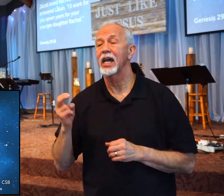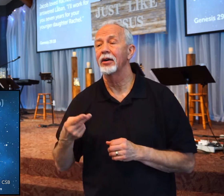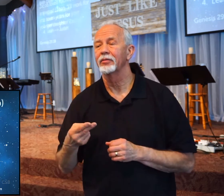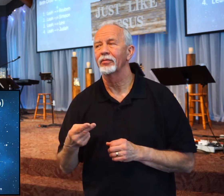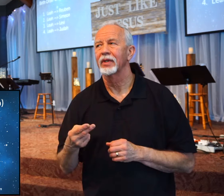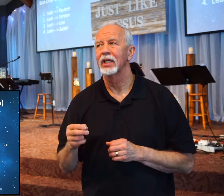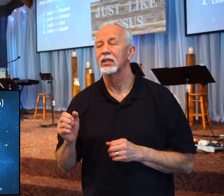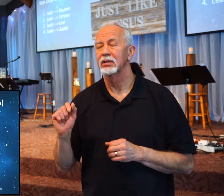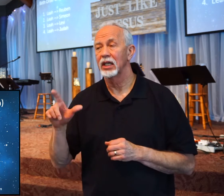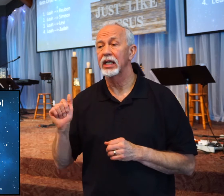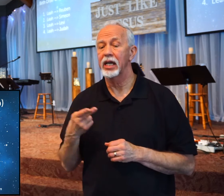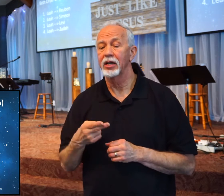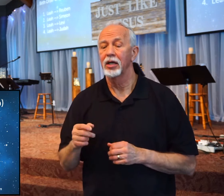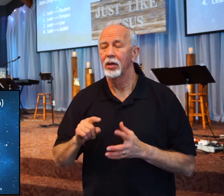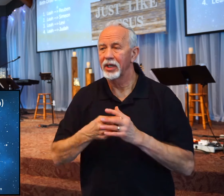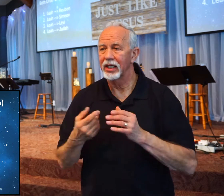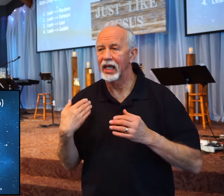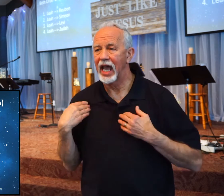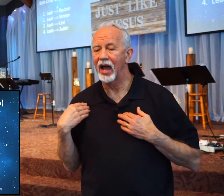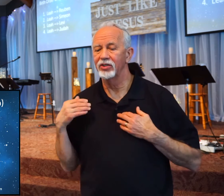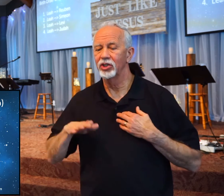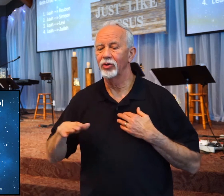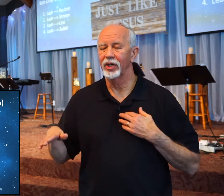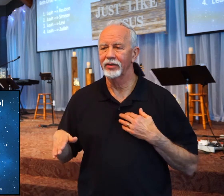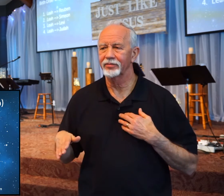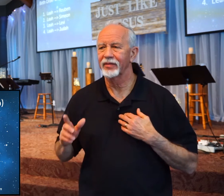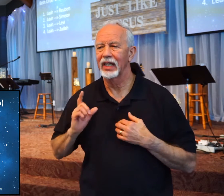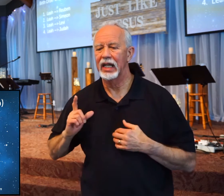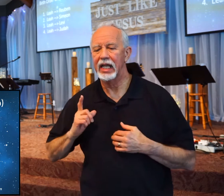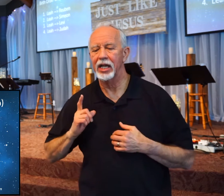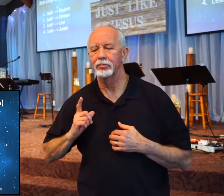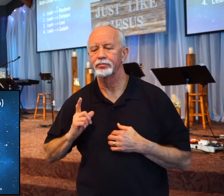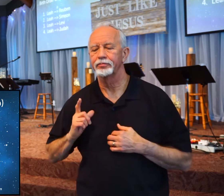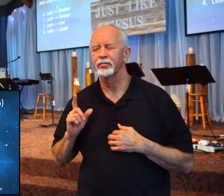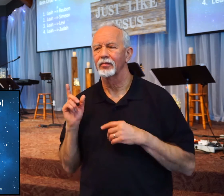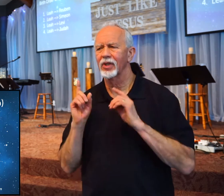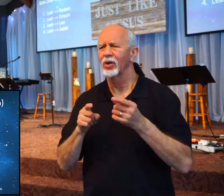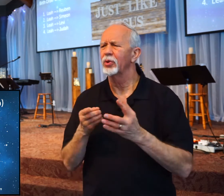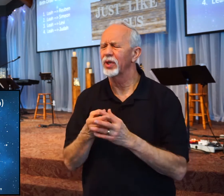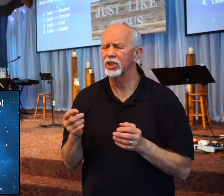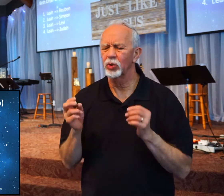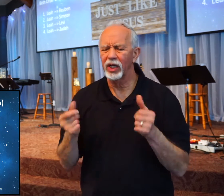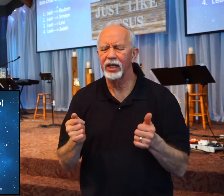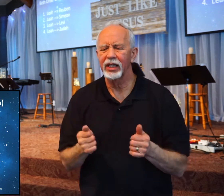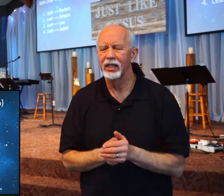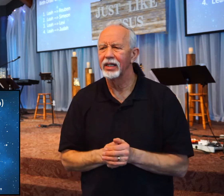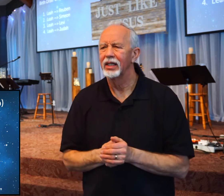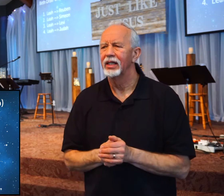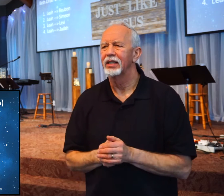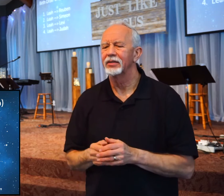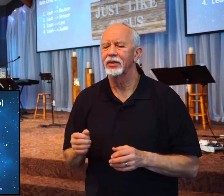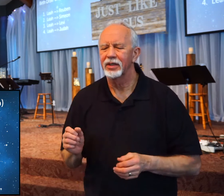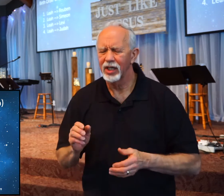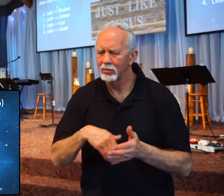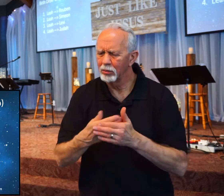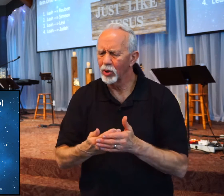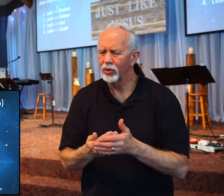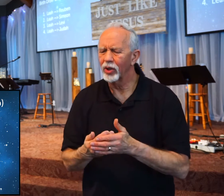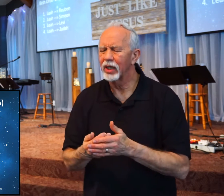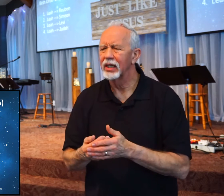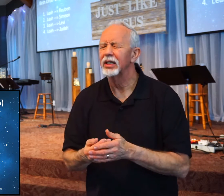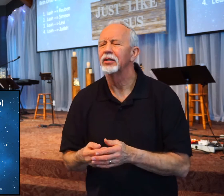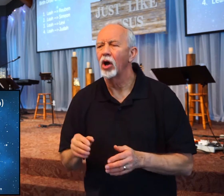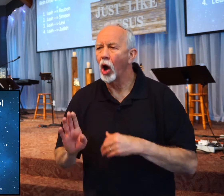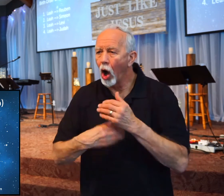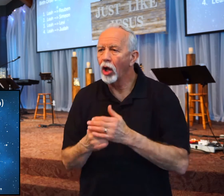to have children. And if you look on the screen, I'm going to go through this pretty quickly. If you look at the screen, you'll see the birth order. These